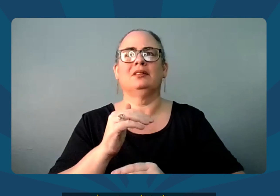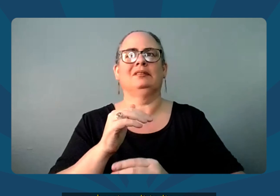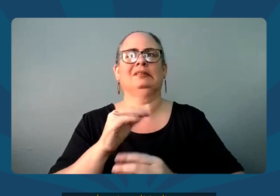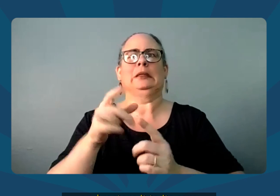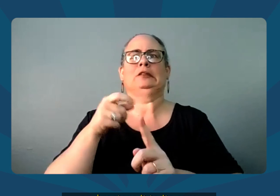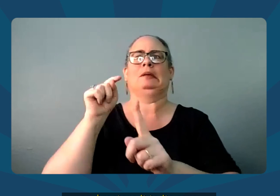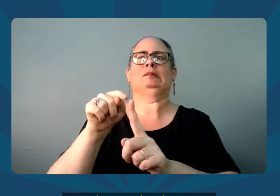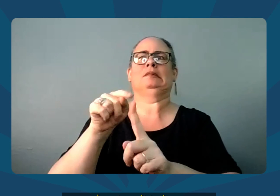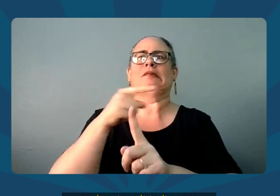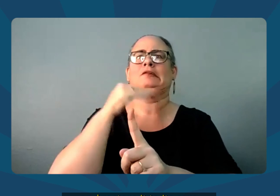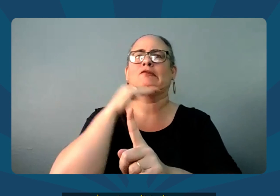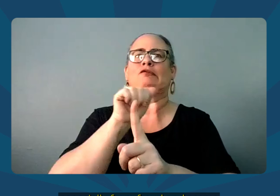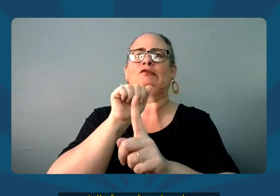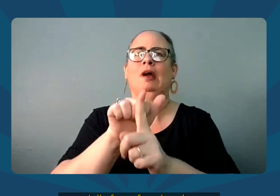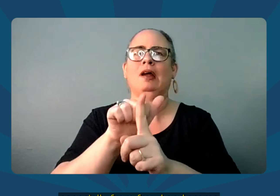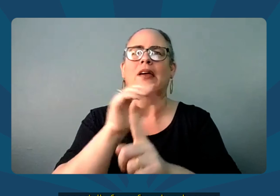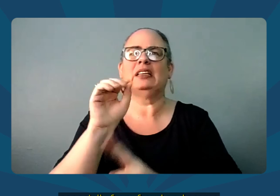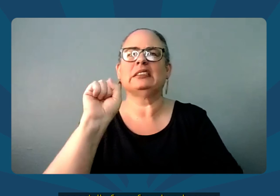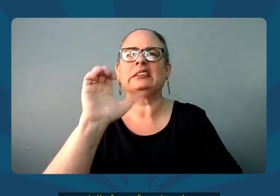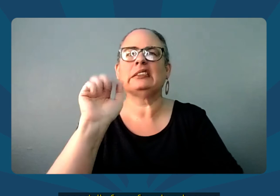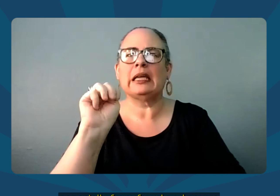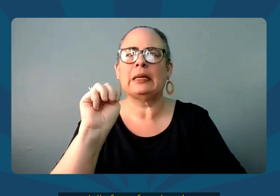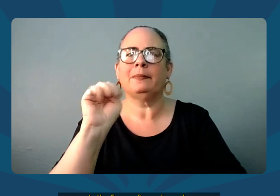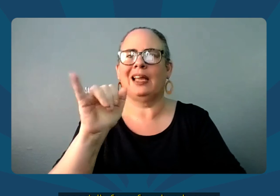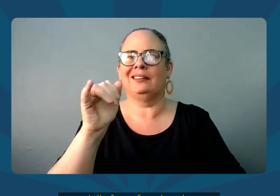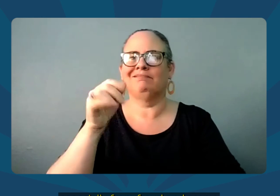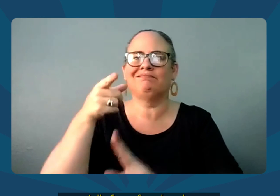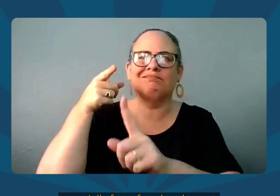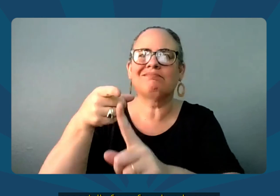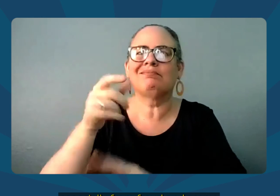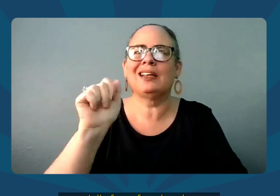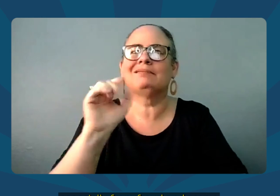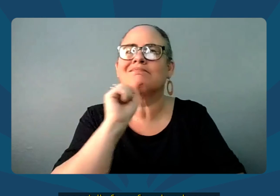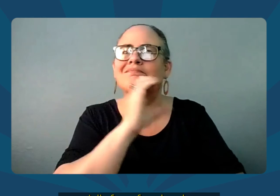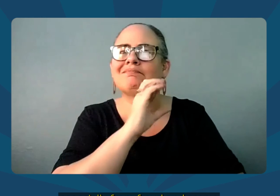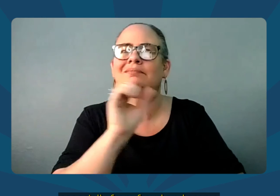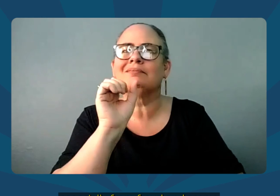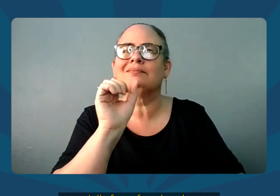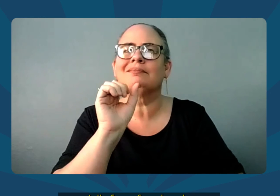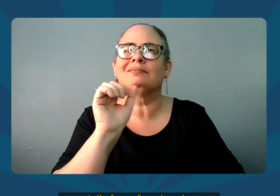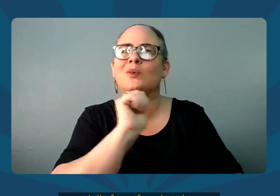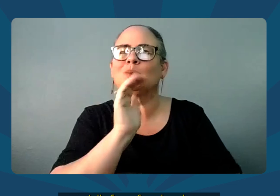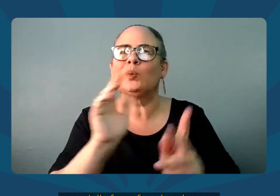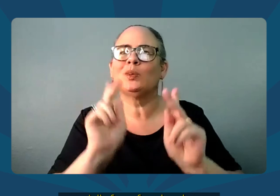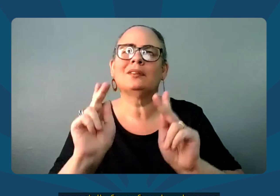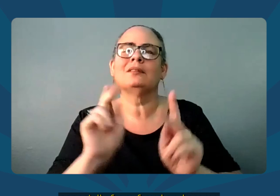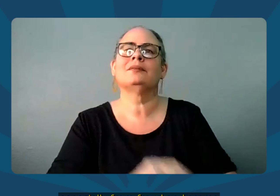consumer protection, especially from fraud and scams aimed at elderly